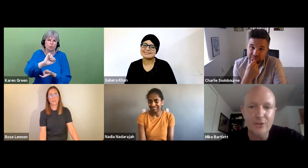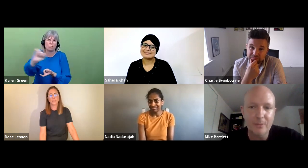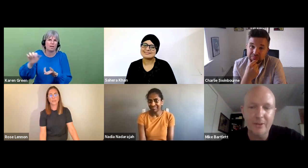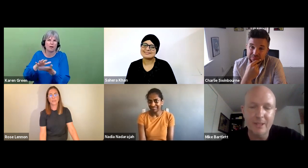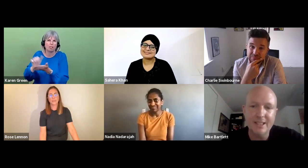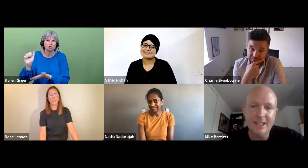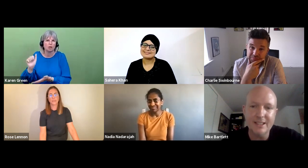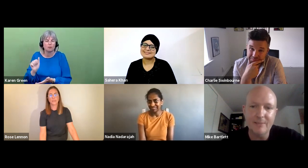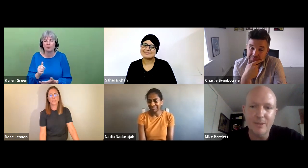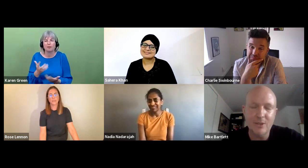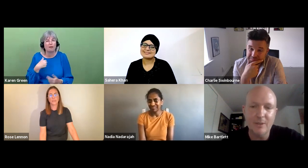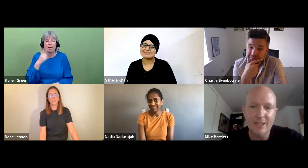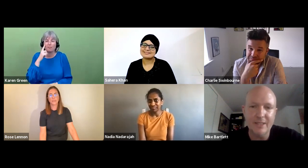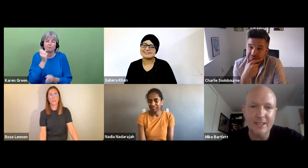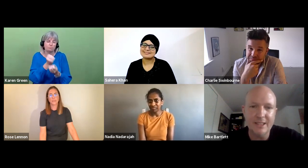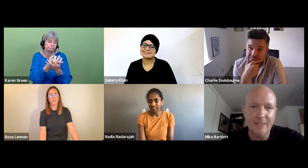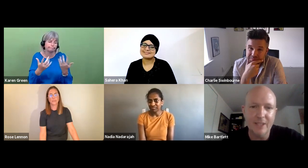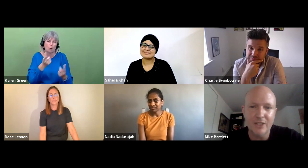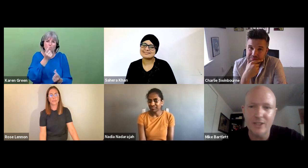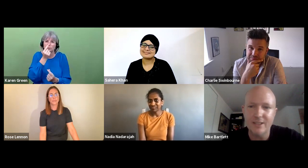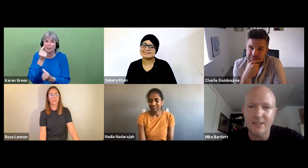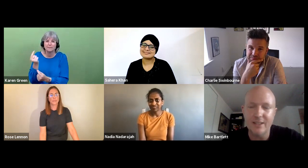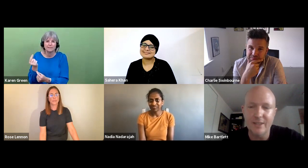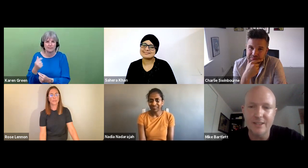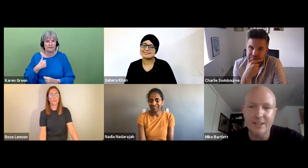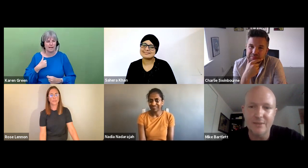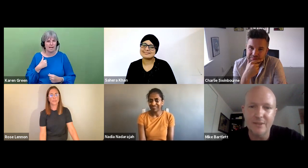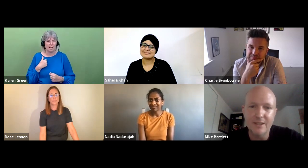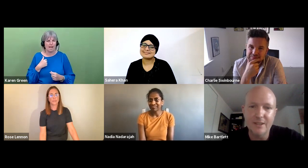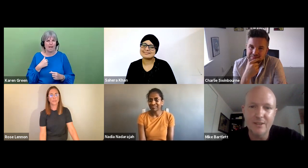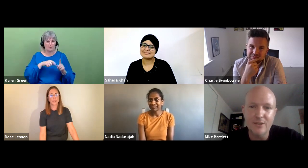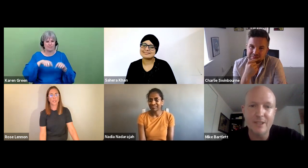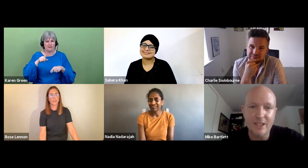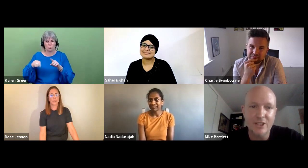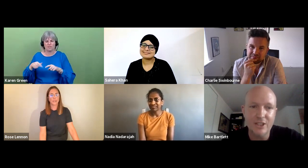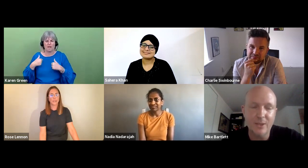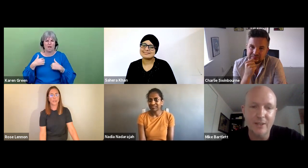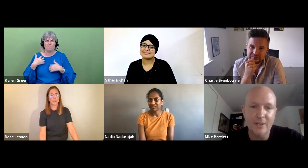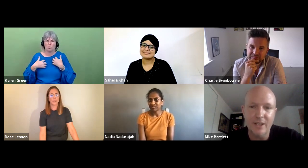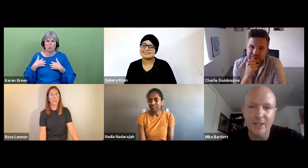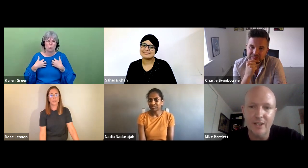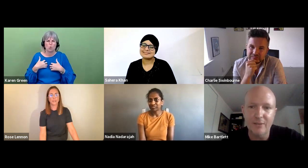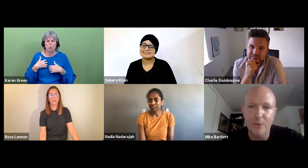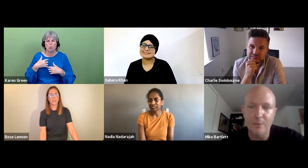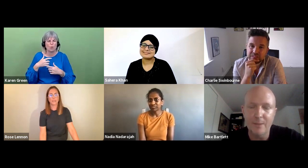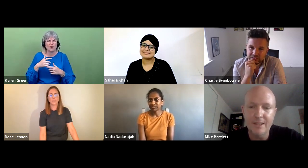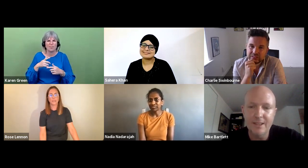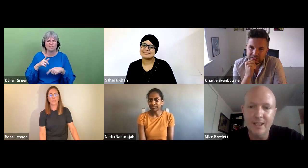of possibilities. And when we talk about diversity, I'm really interested in the diversity of dramaturgy as well, and form.